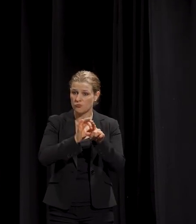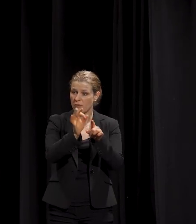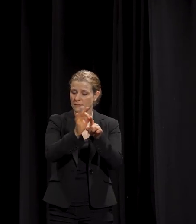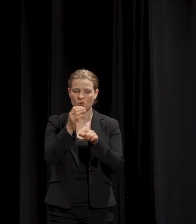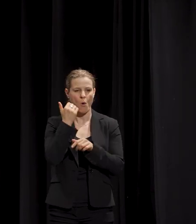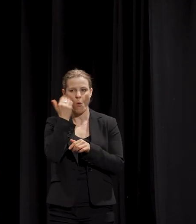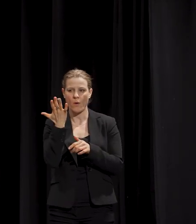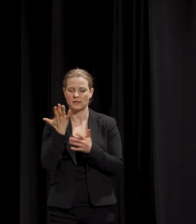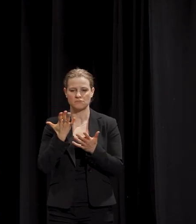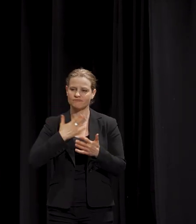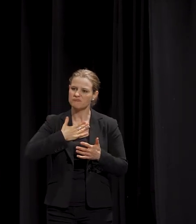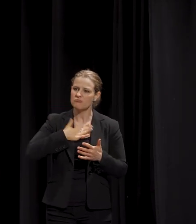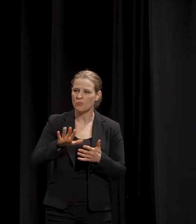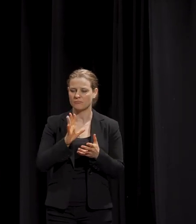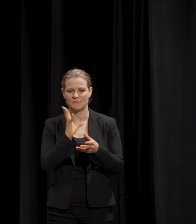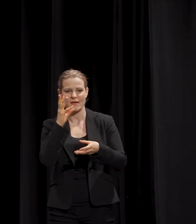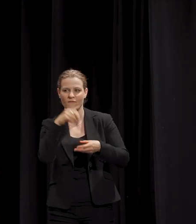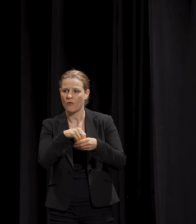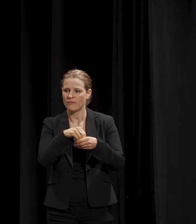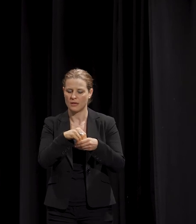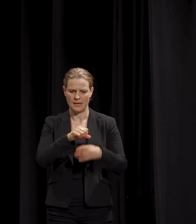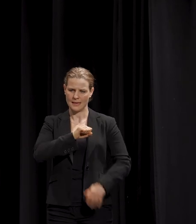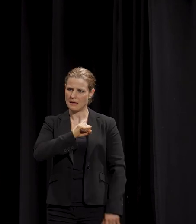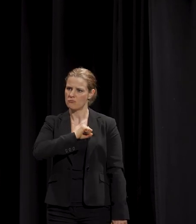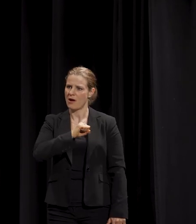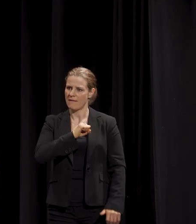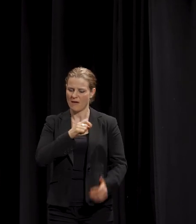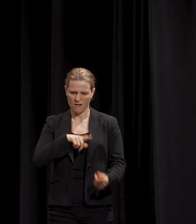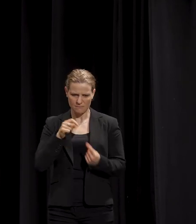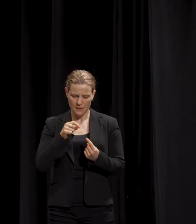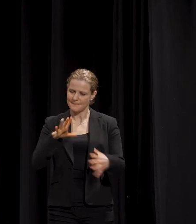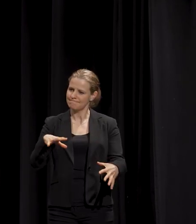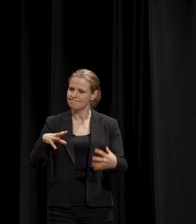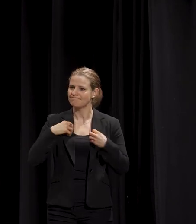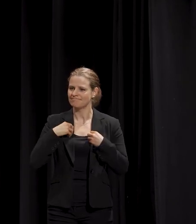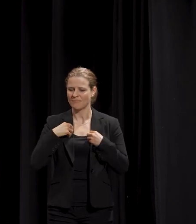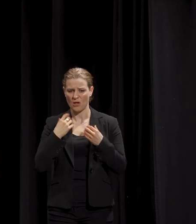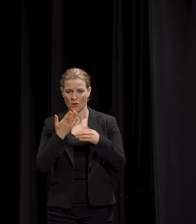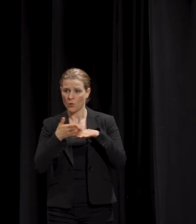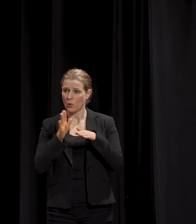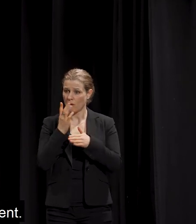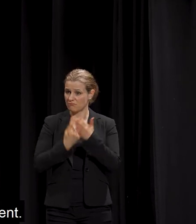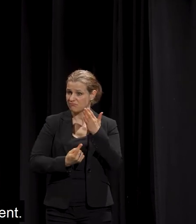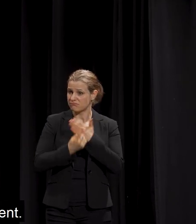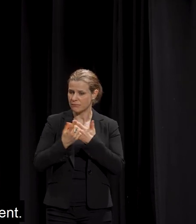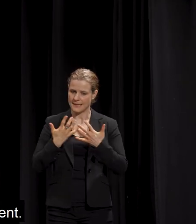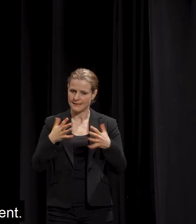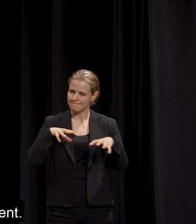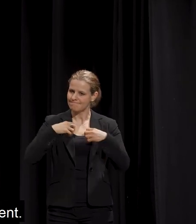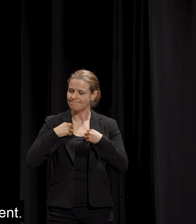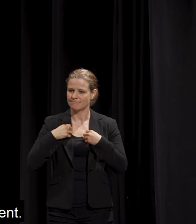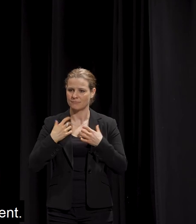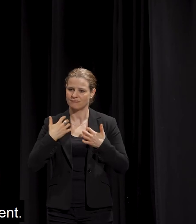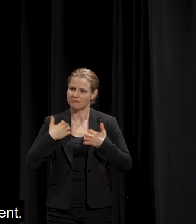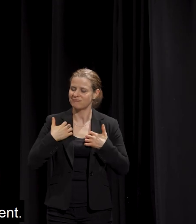demonstrate a willingness to draw on a strength of bravery, embrace challenges and explore opportunities, aspiring them to personal best in